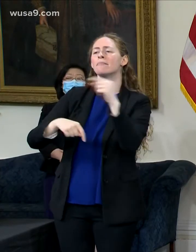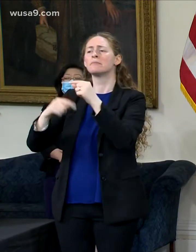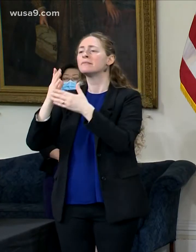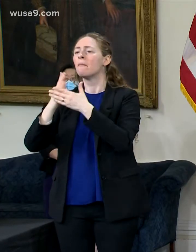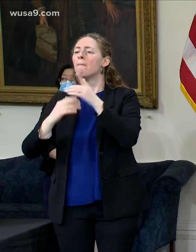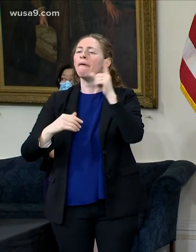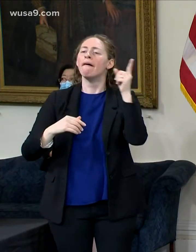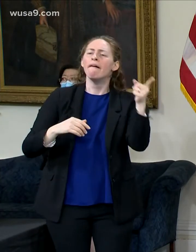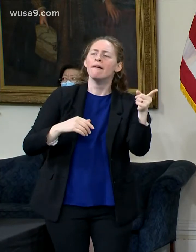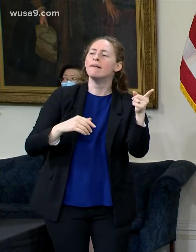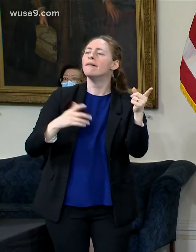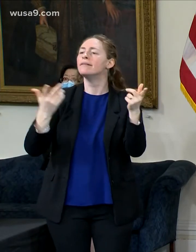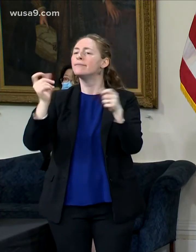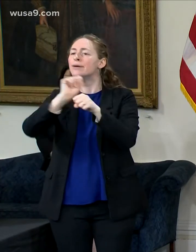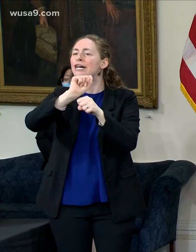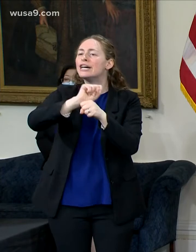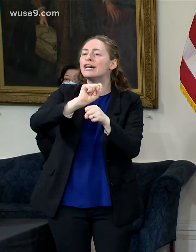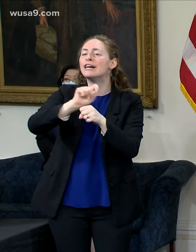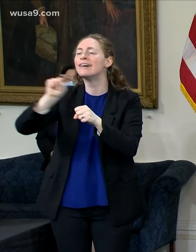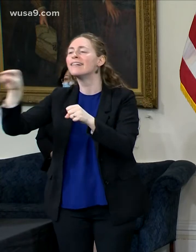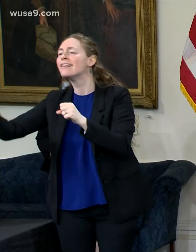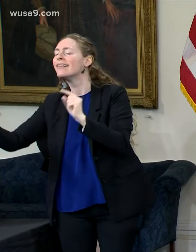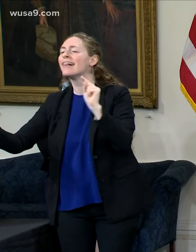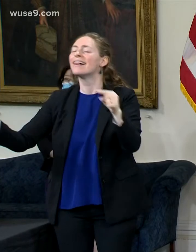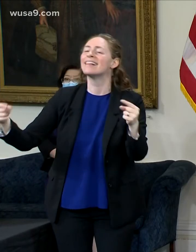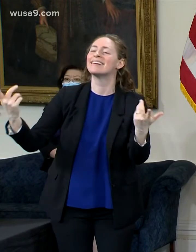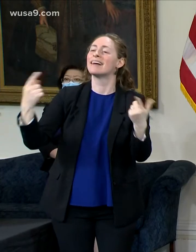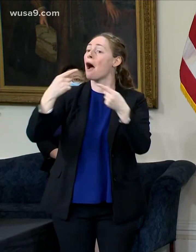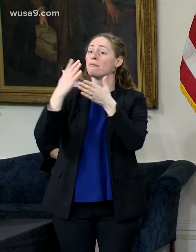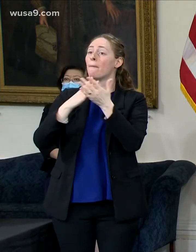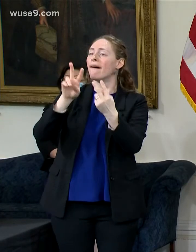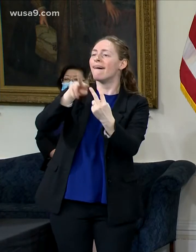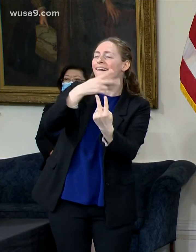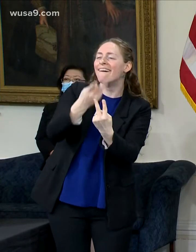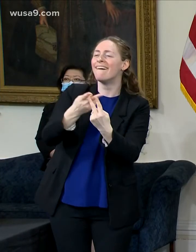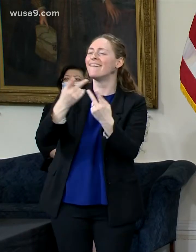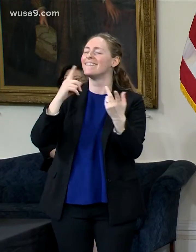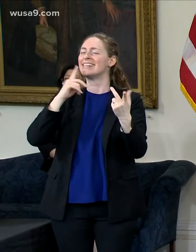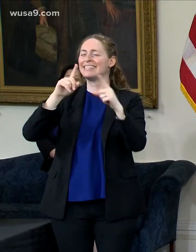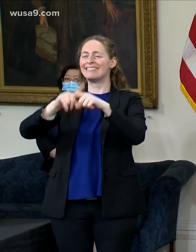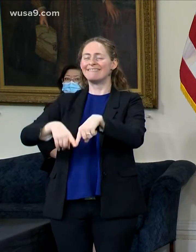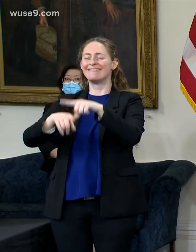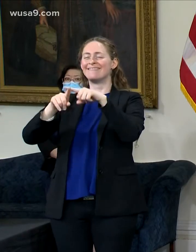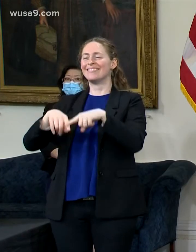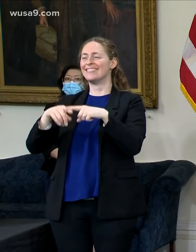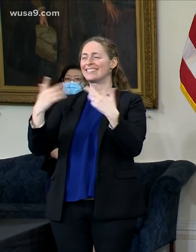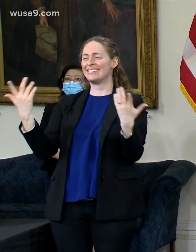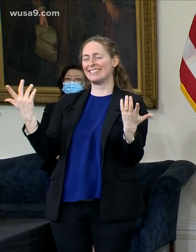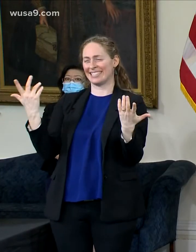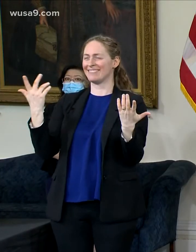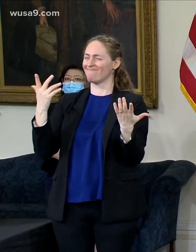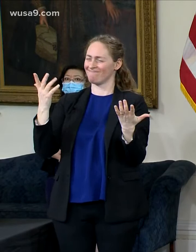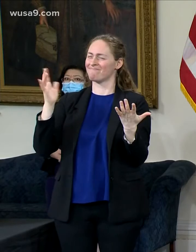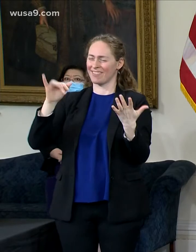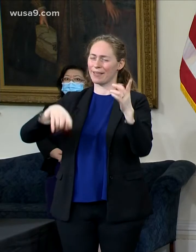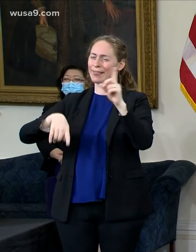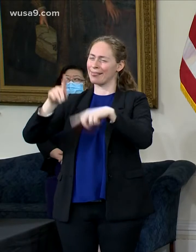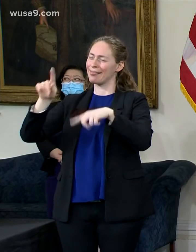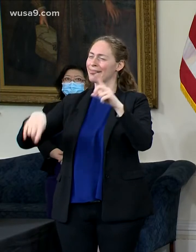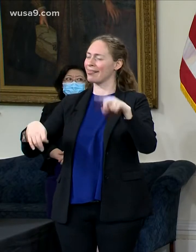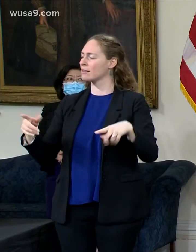Virginia. I think they did 8,000 of our workers who live in Maryland but work in D.C. hospitals early on in the pandemic. So